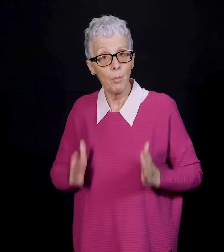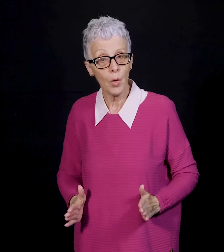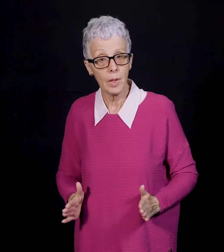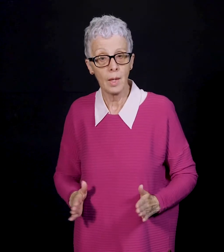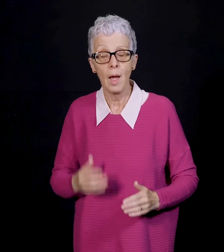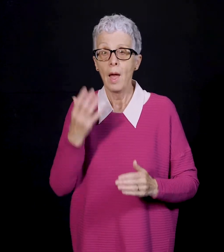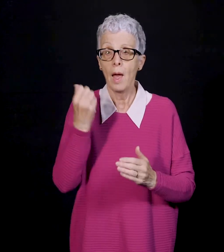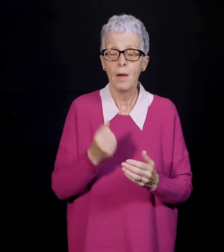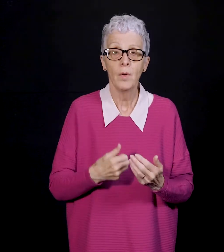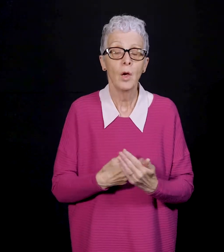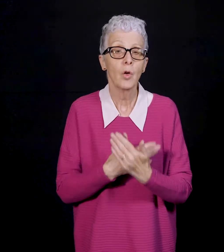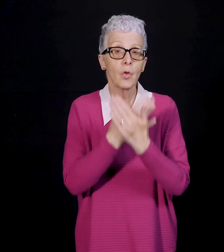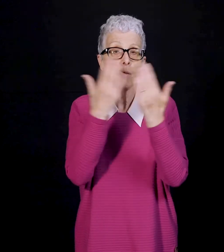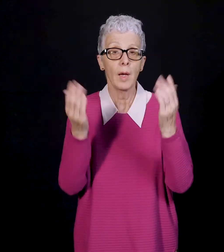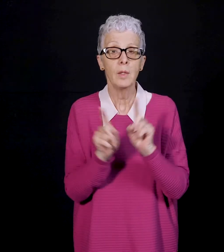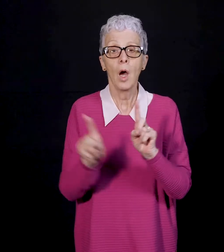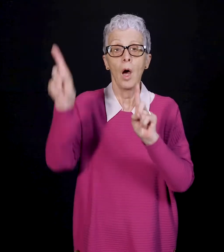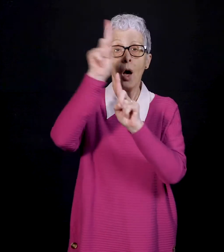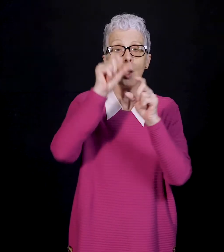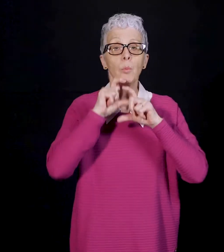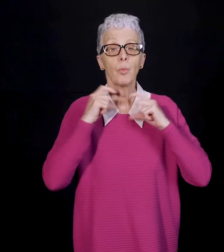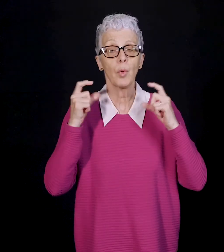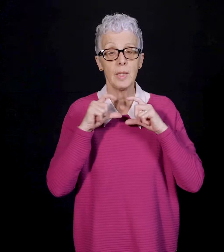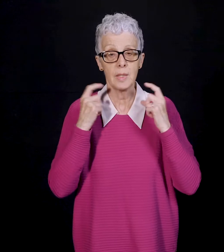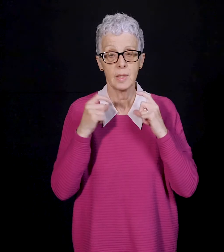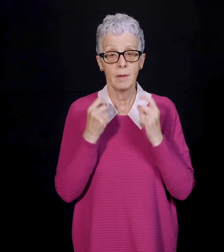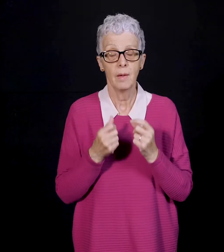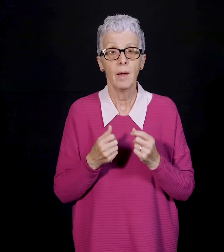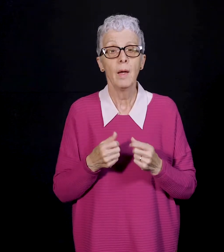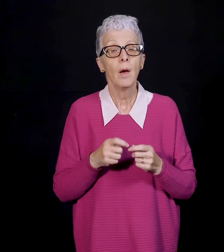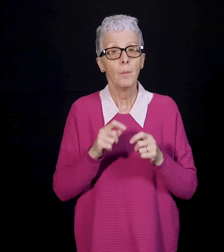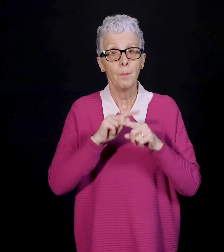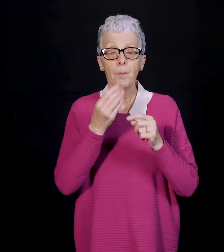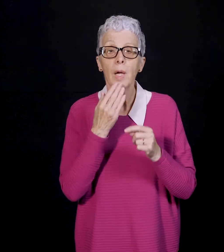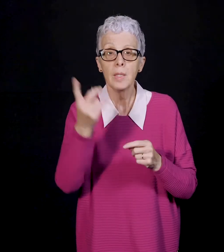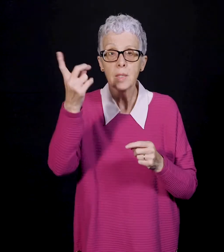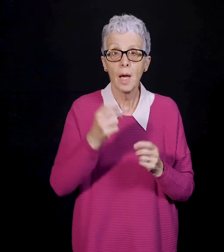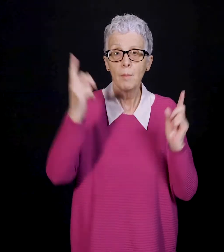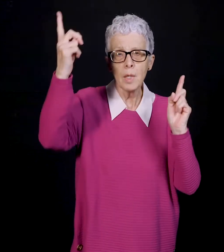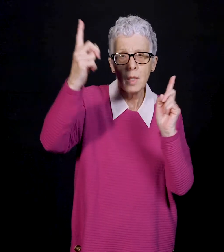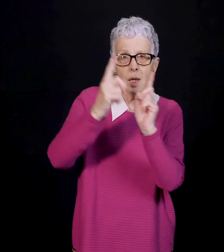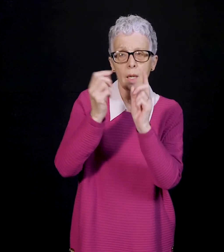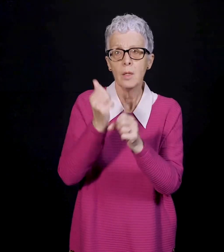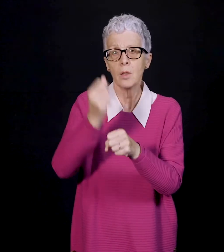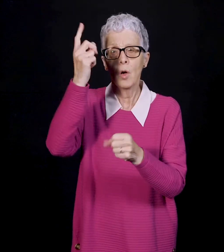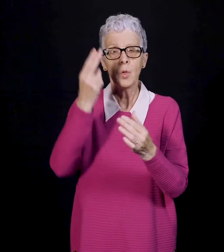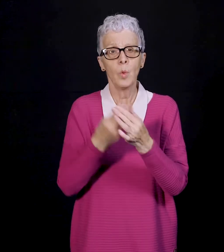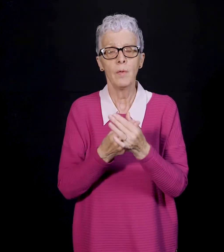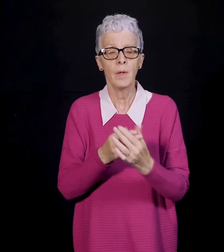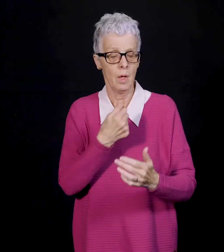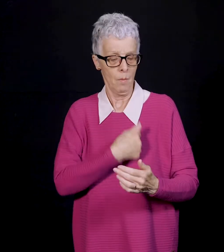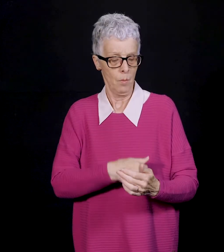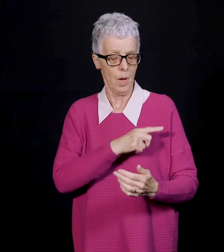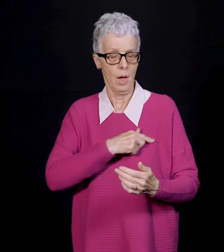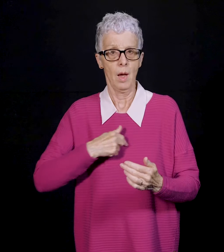have a great high priest over the house of God," this is it, "let us draw near to God with a sincere heart and with the full assurance that